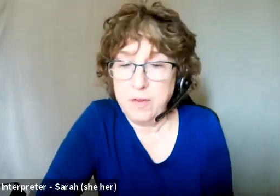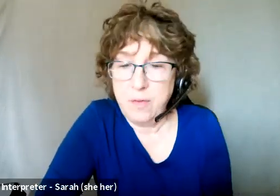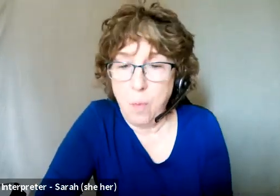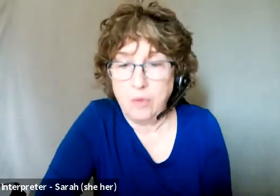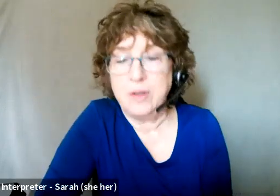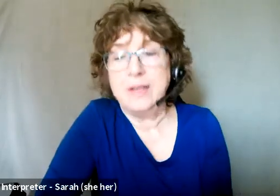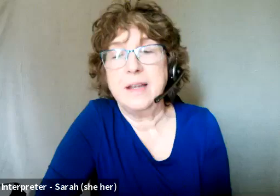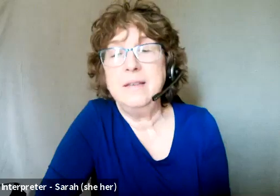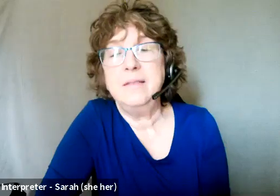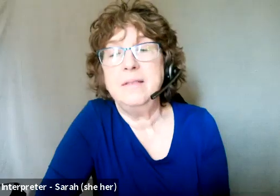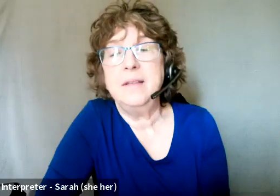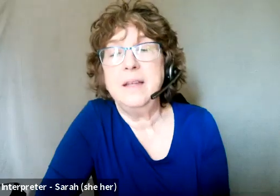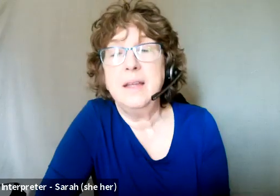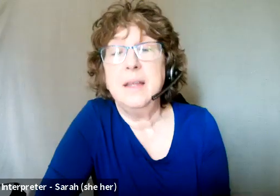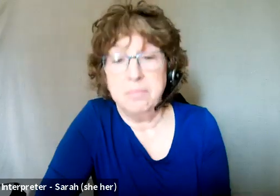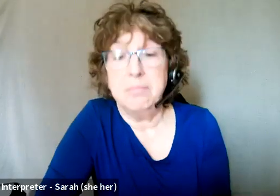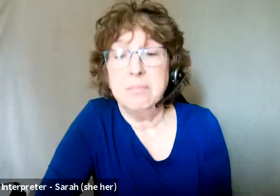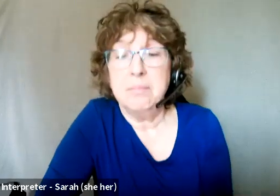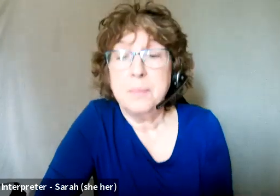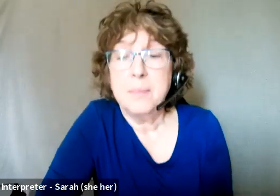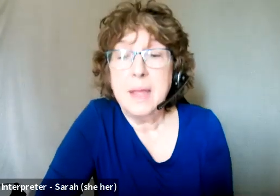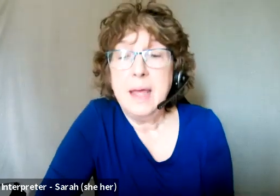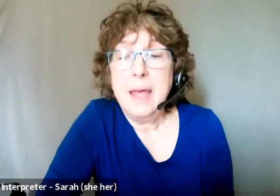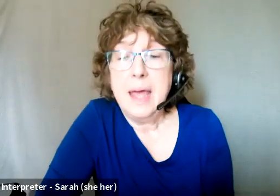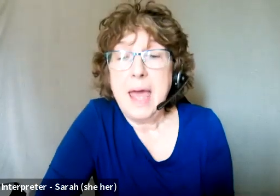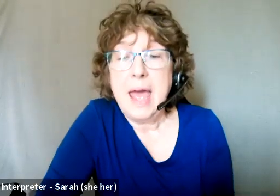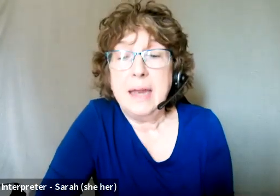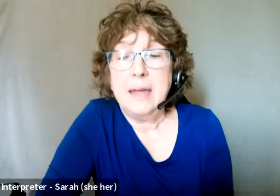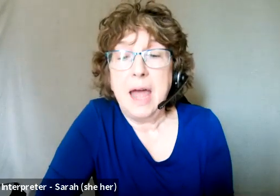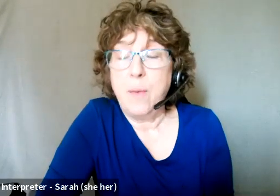So I'm studying now at the University of Washington,